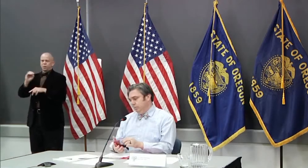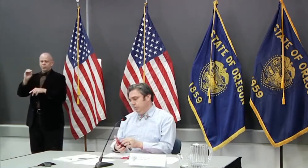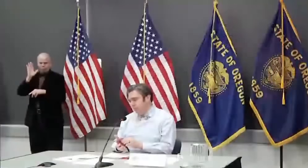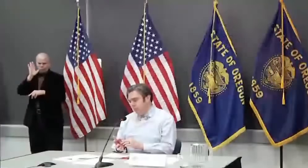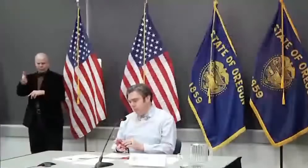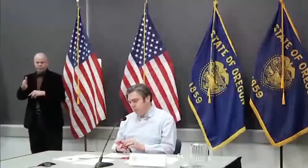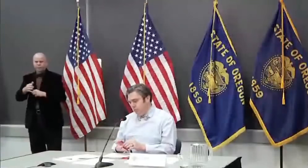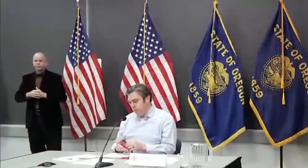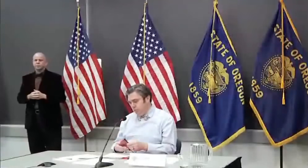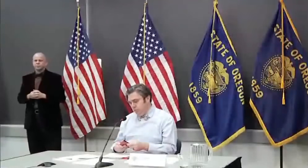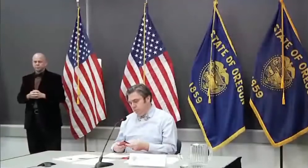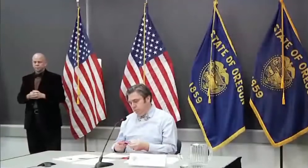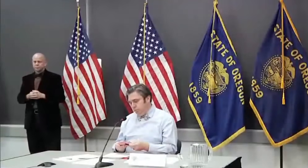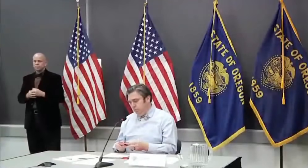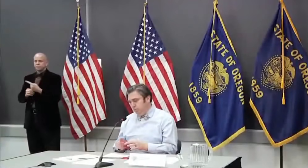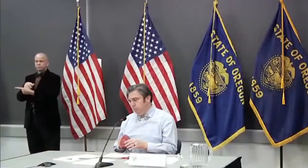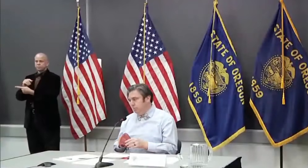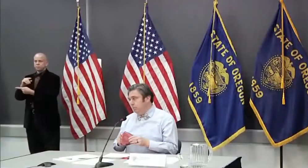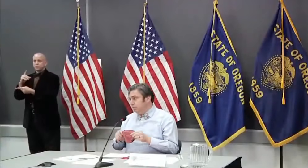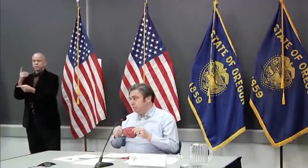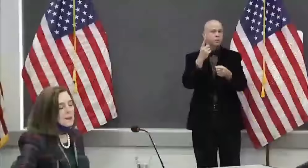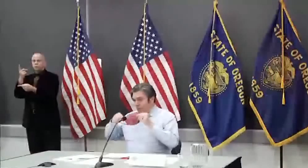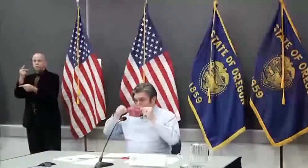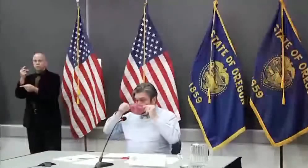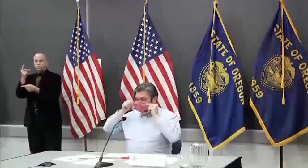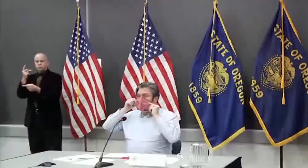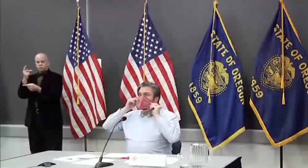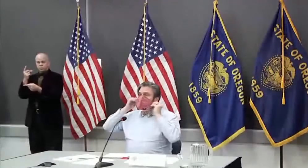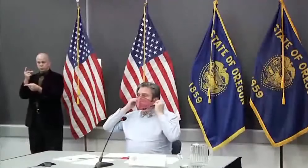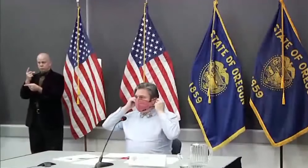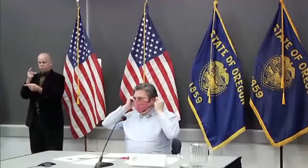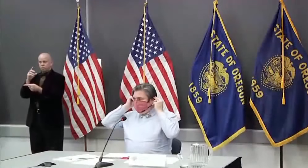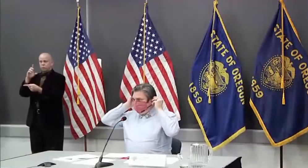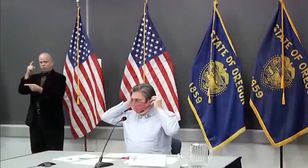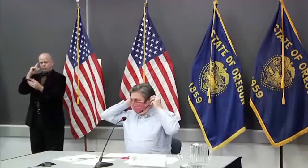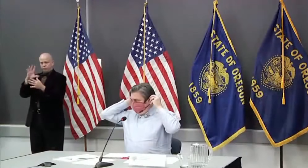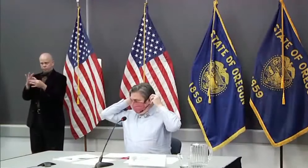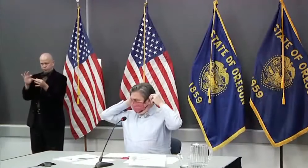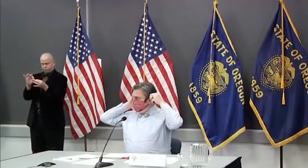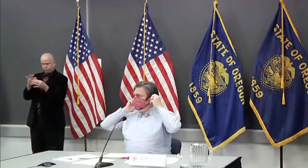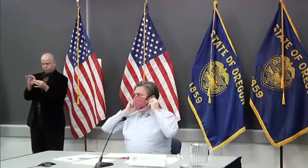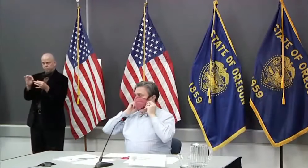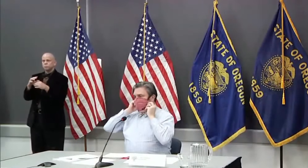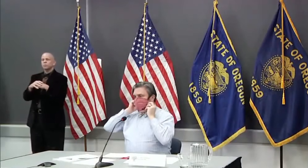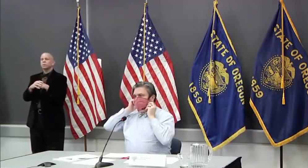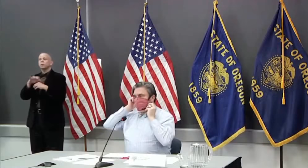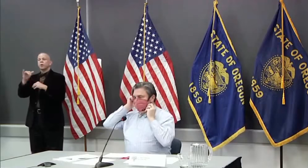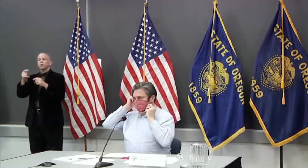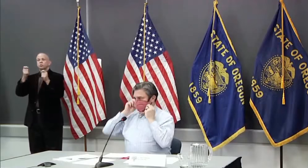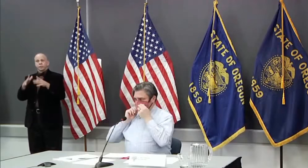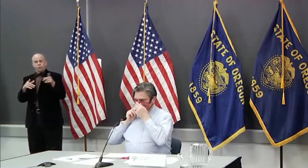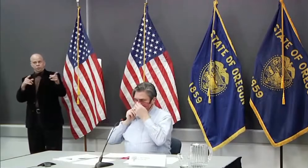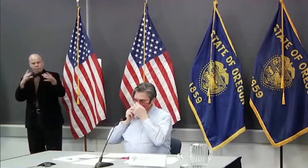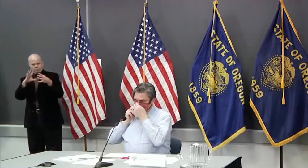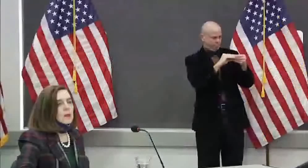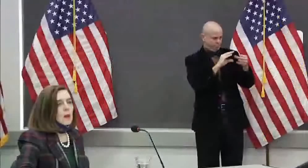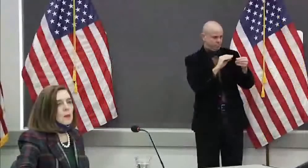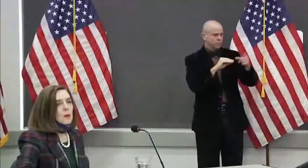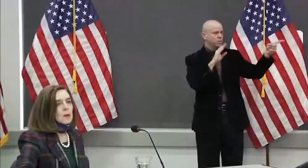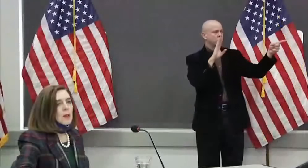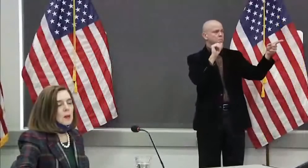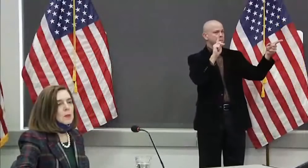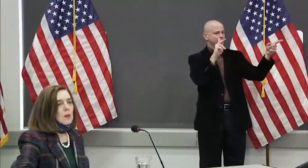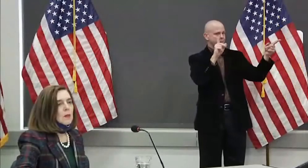Dr. Seidlinger has very eloquently said, and Director Banks as well, when we shut down businesses, it